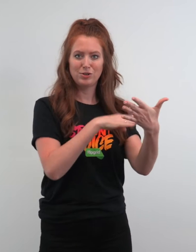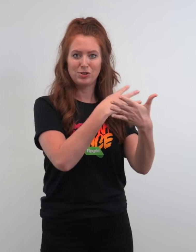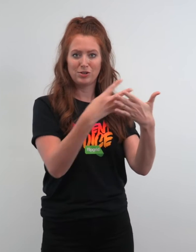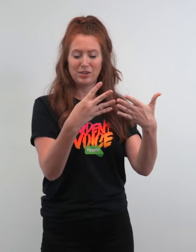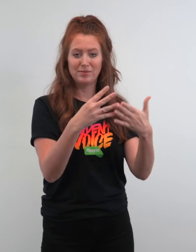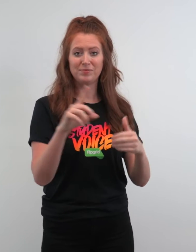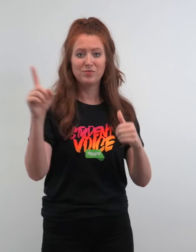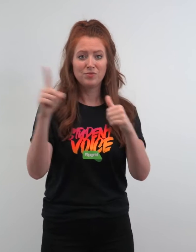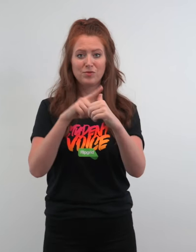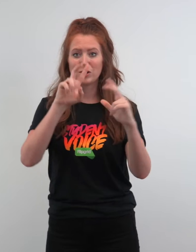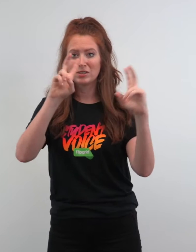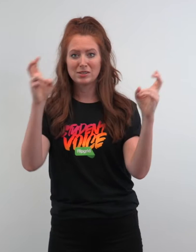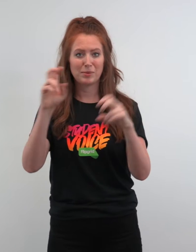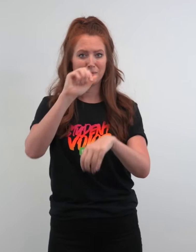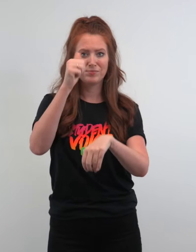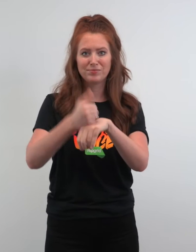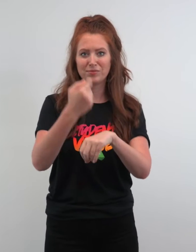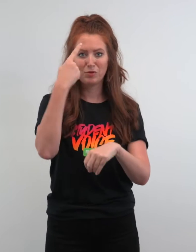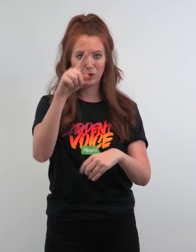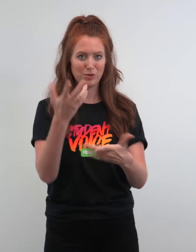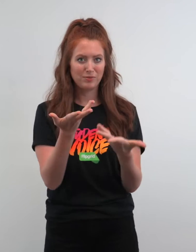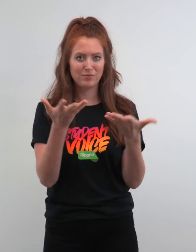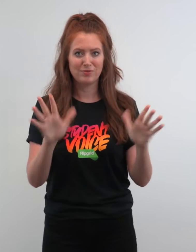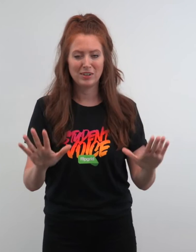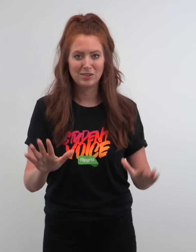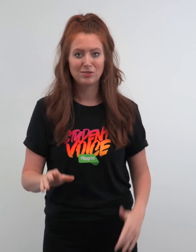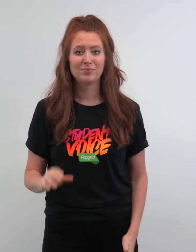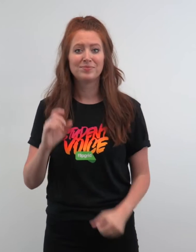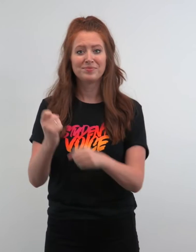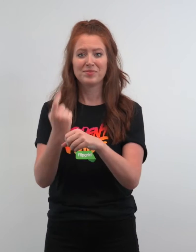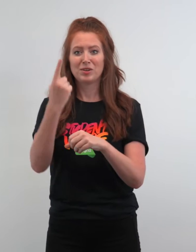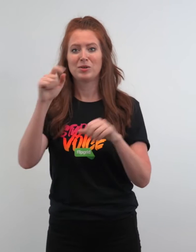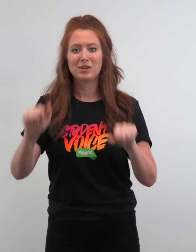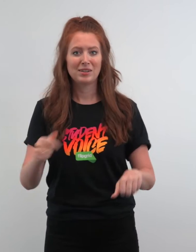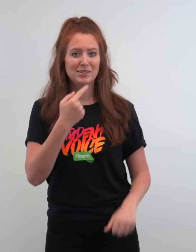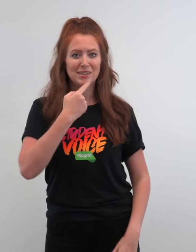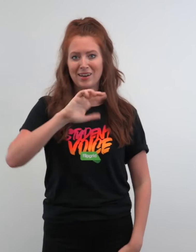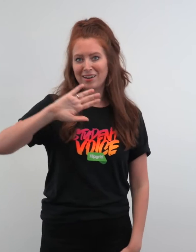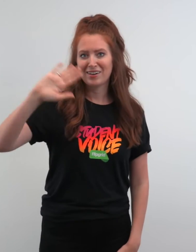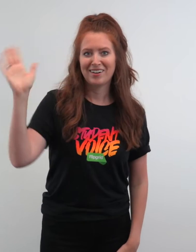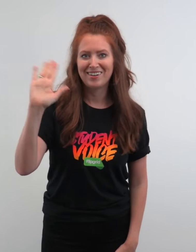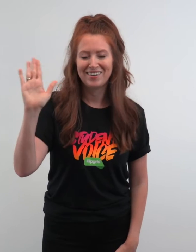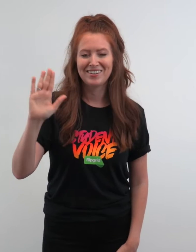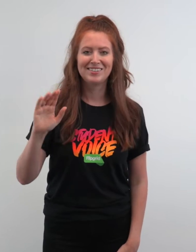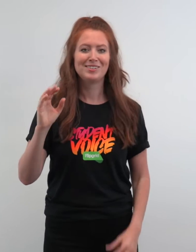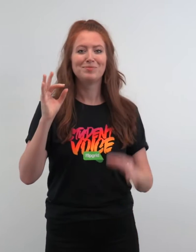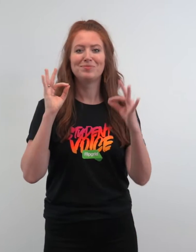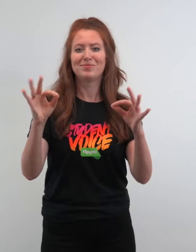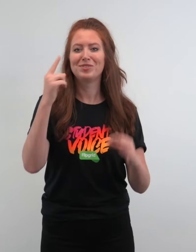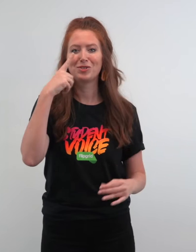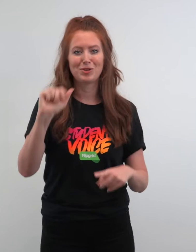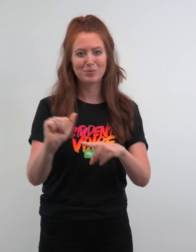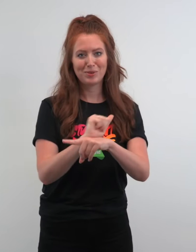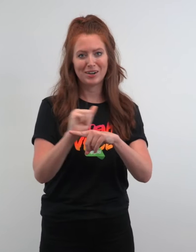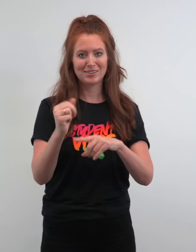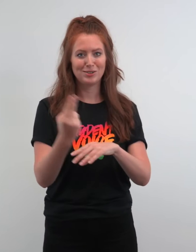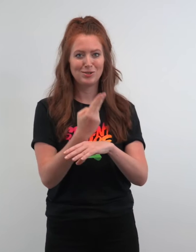Add a new grid. First topic is set up for you. Everyone can say hi. This is the perfect way